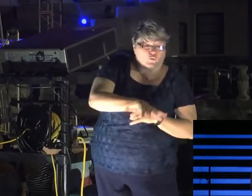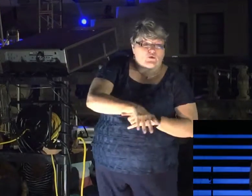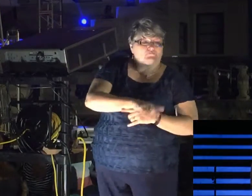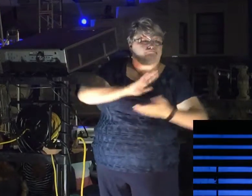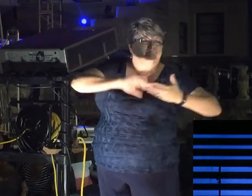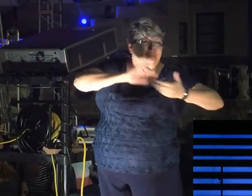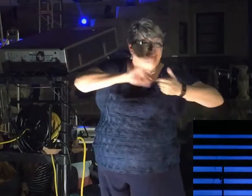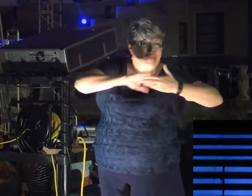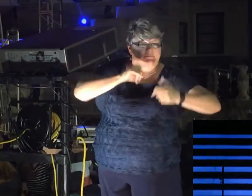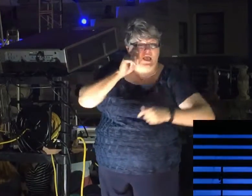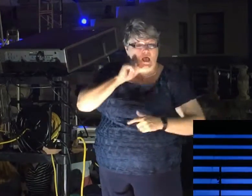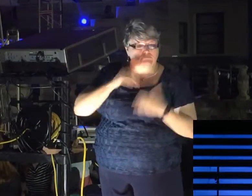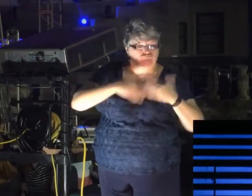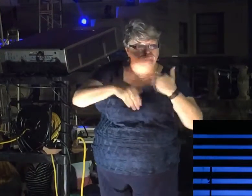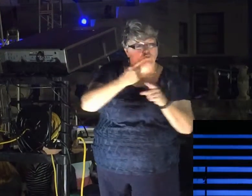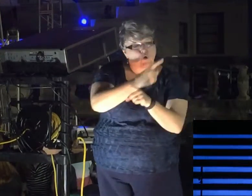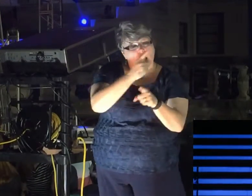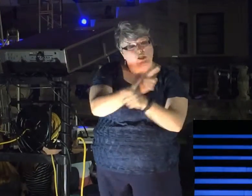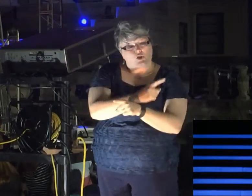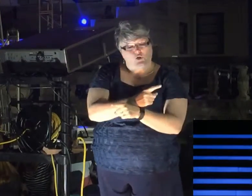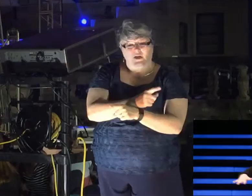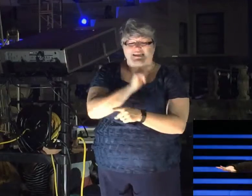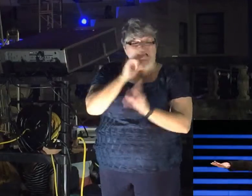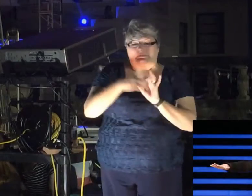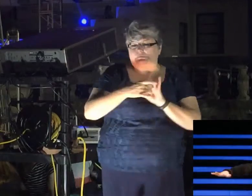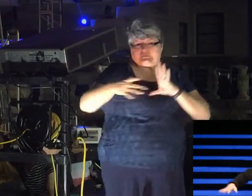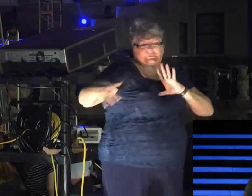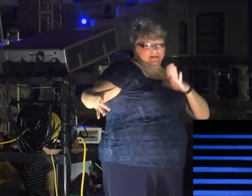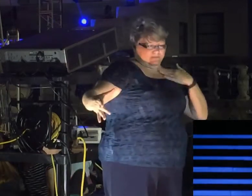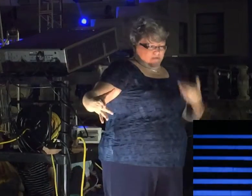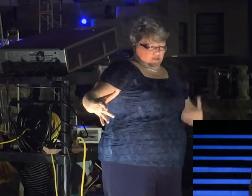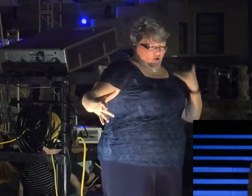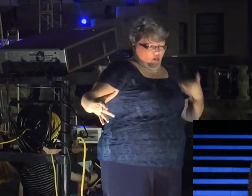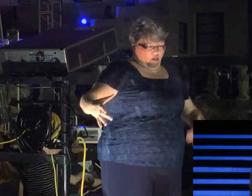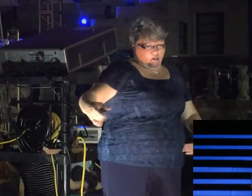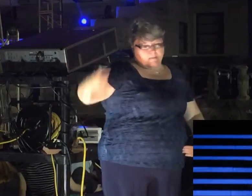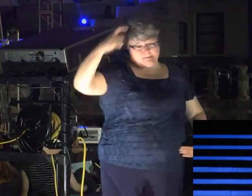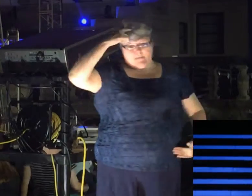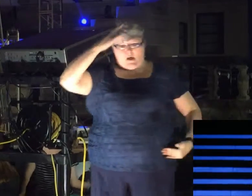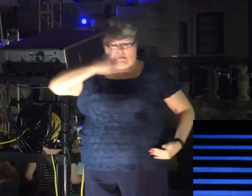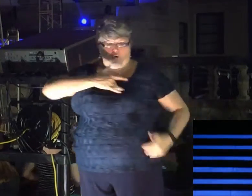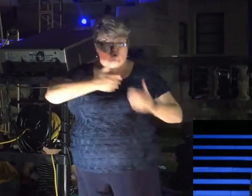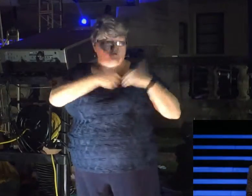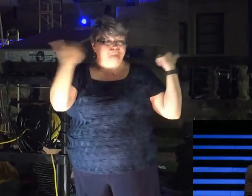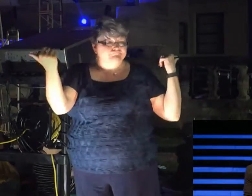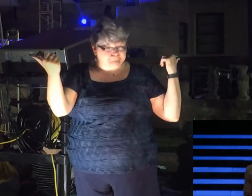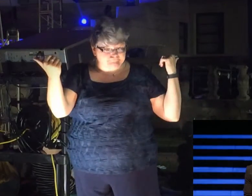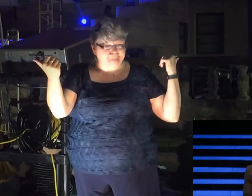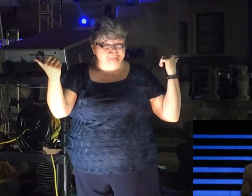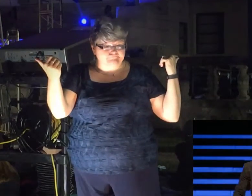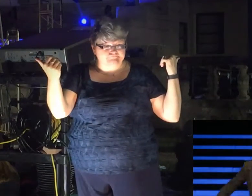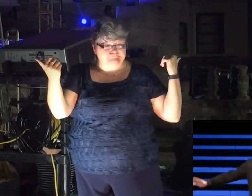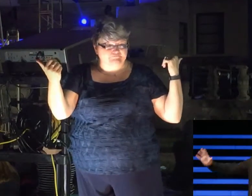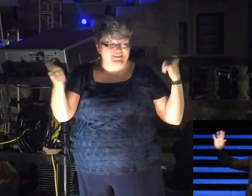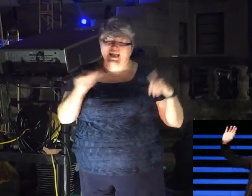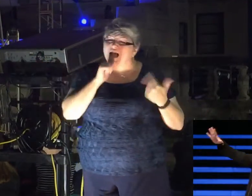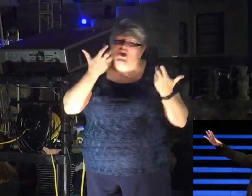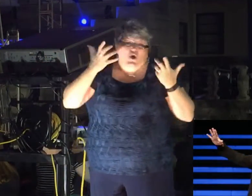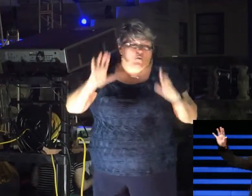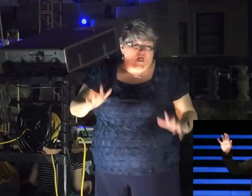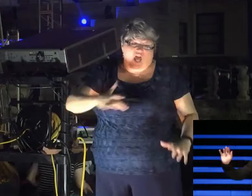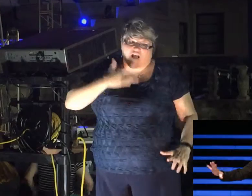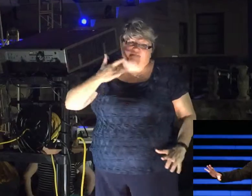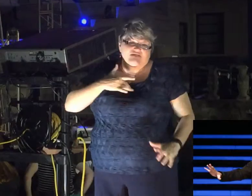alcohol-fueled sexual encounters on a regular basis, where there's a divorce between your physical body and your mind and